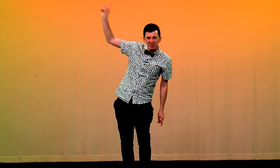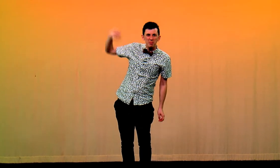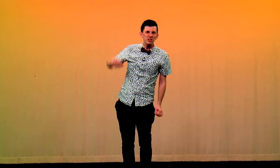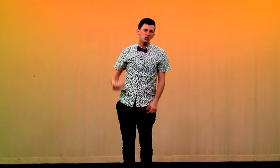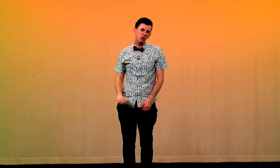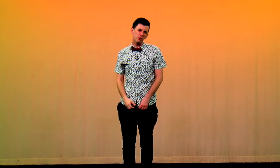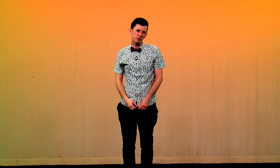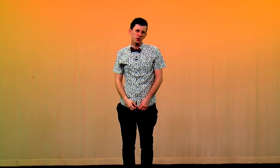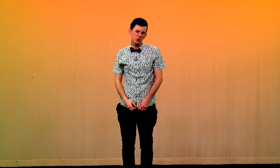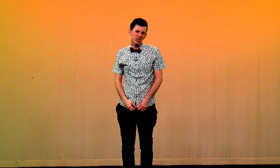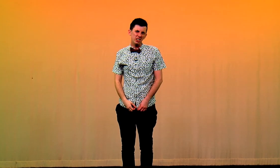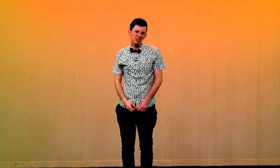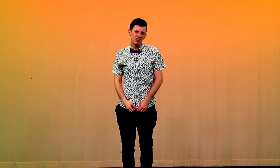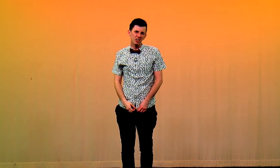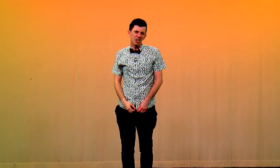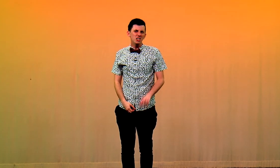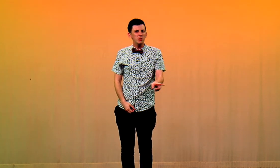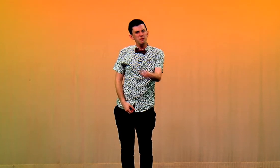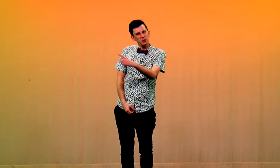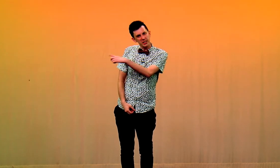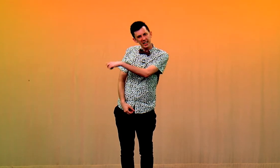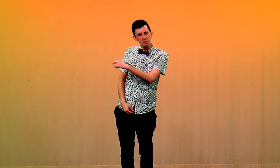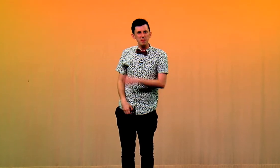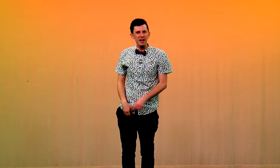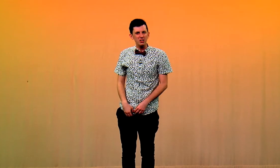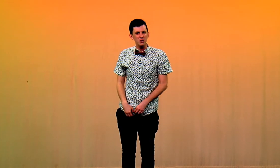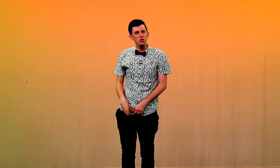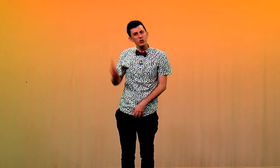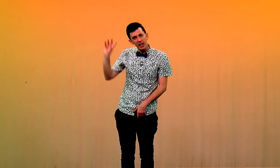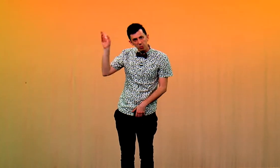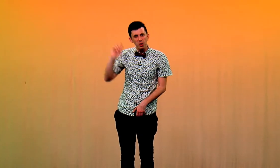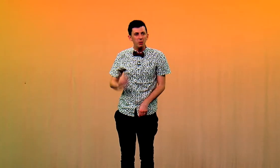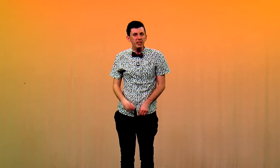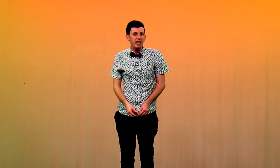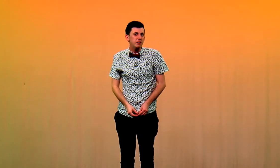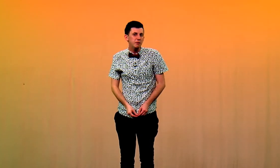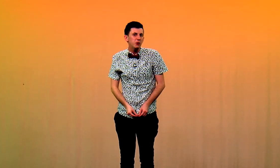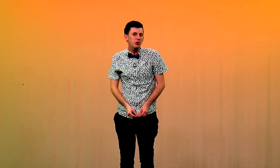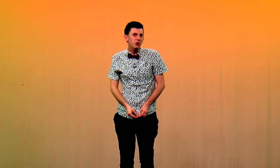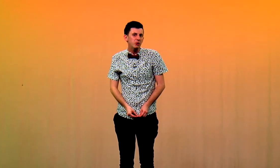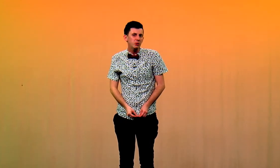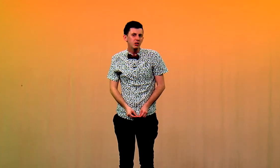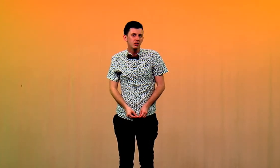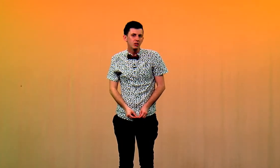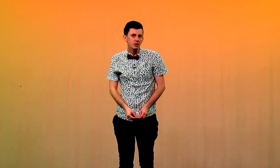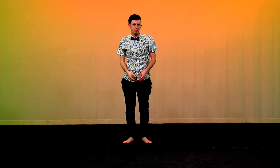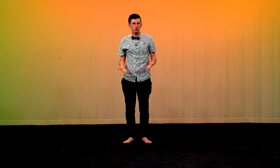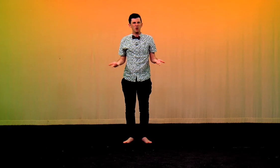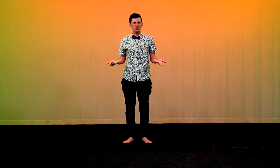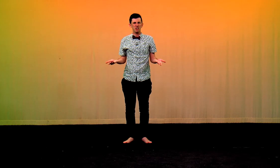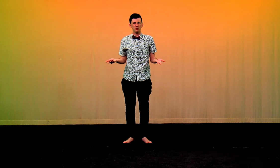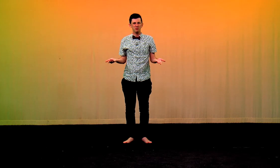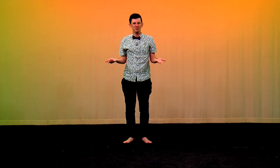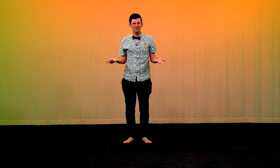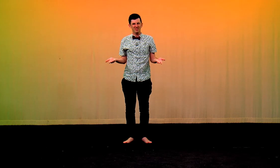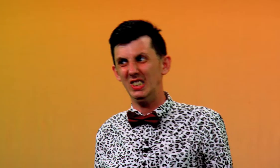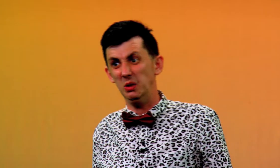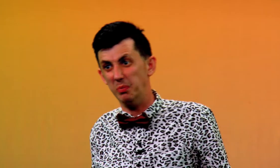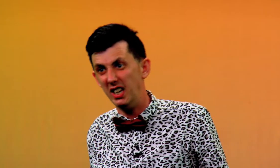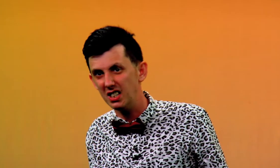at the top of the tree. So if you take me back to the tree, I will go and get it for you." Crocodile, not being as